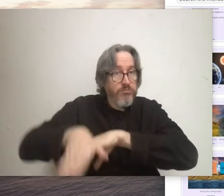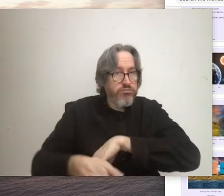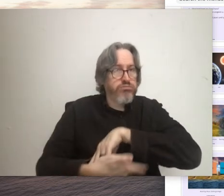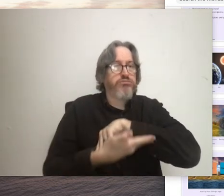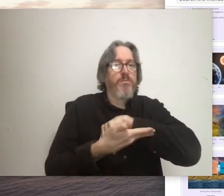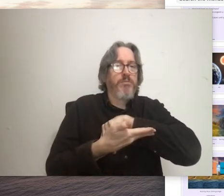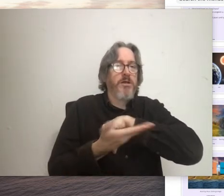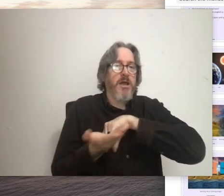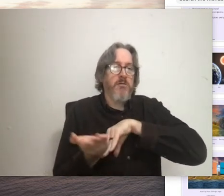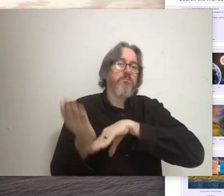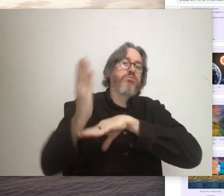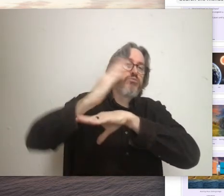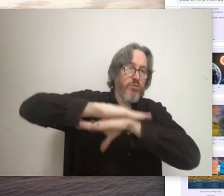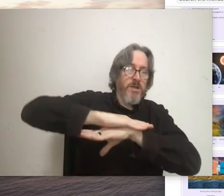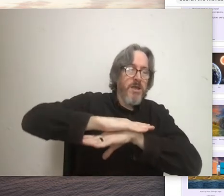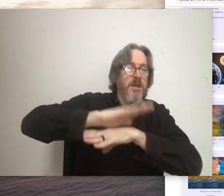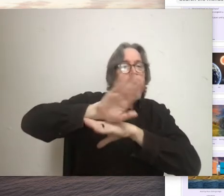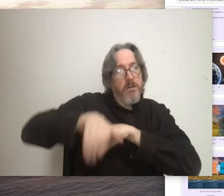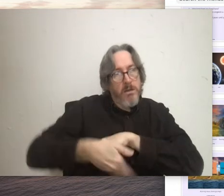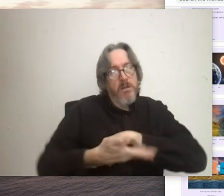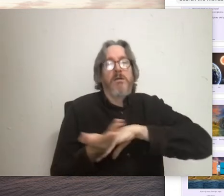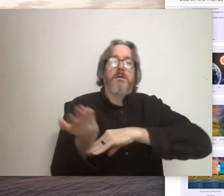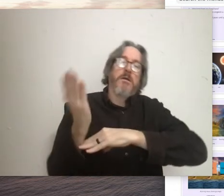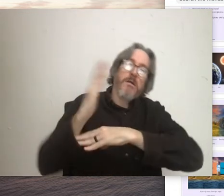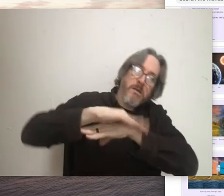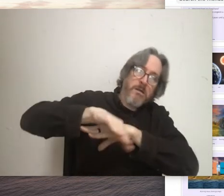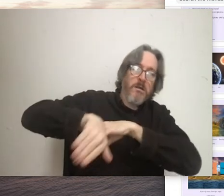scoop. Shoop, shoop.